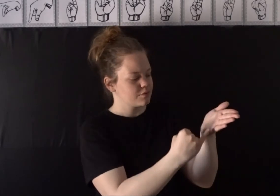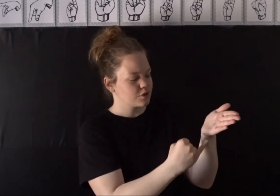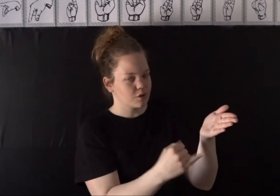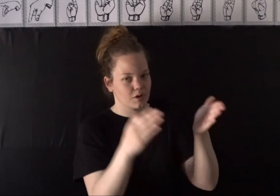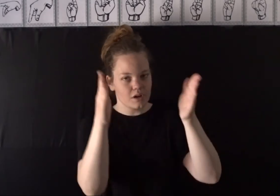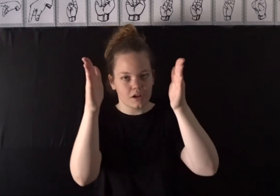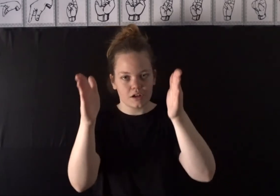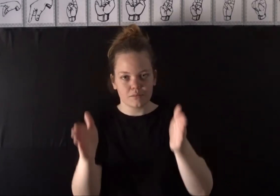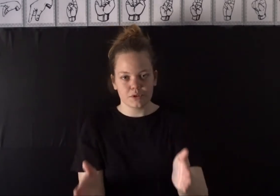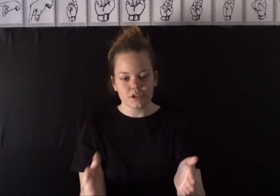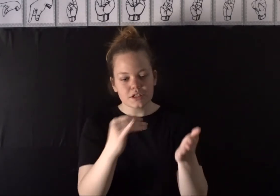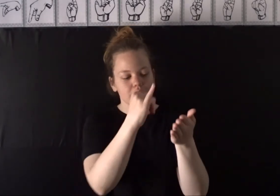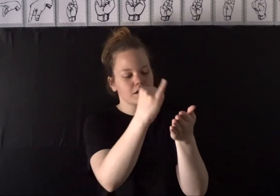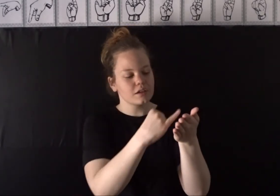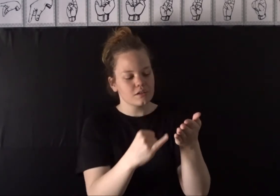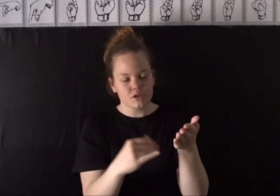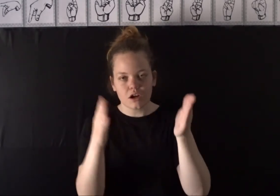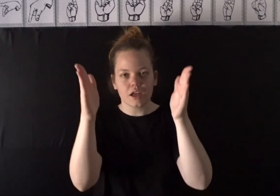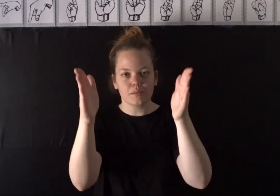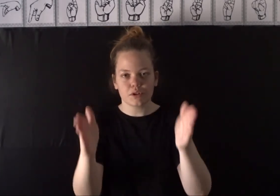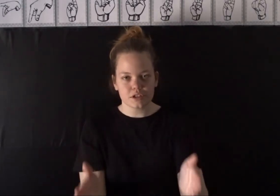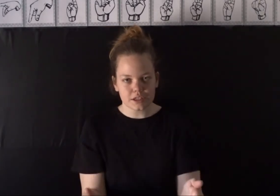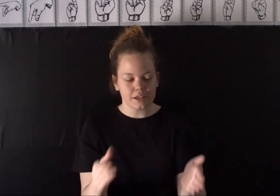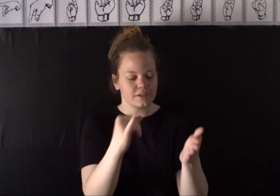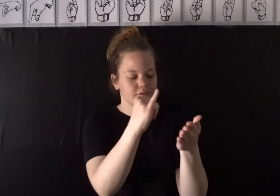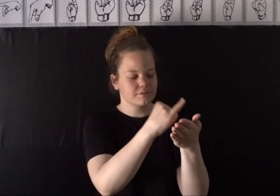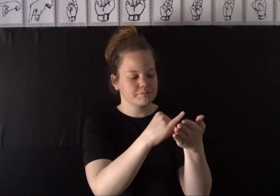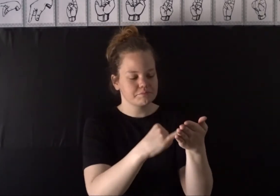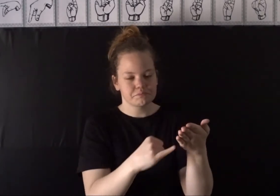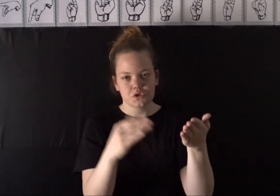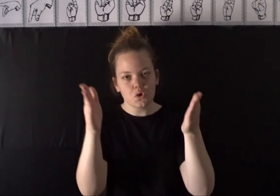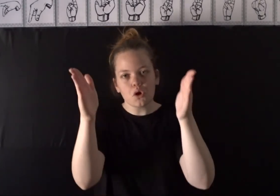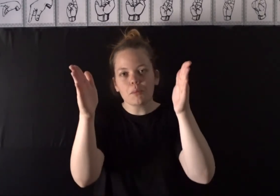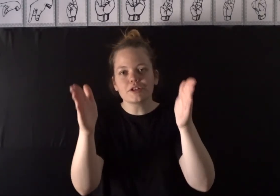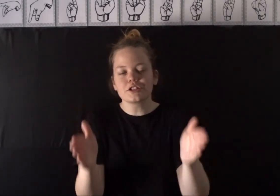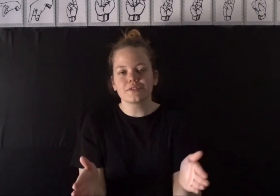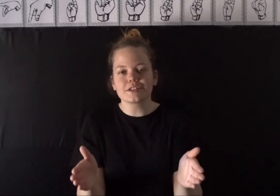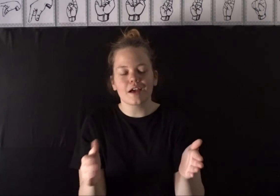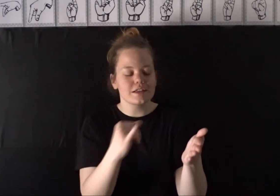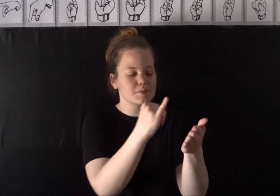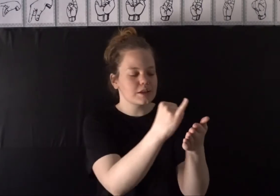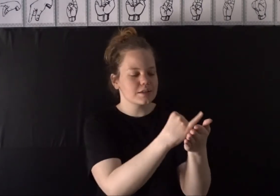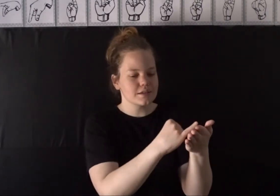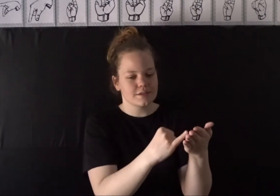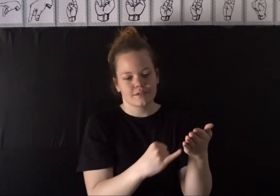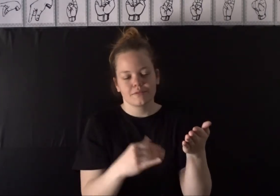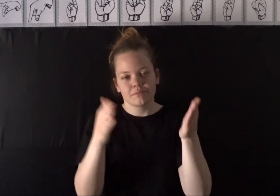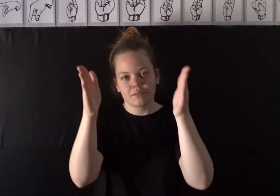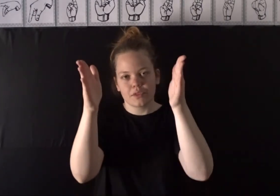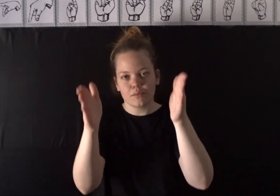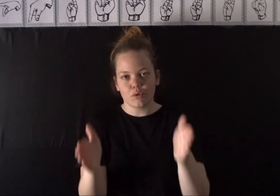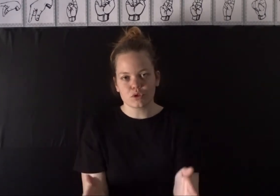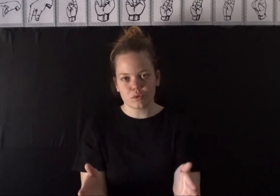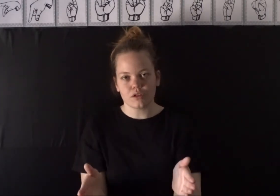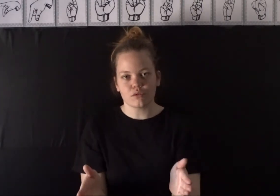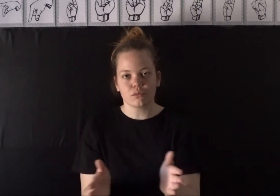So art person, drawing person. It's a whole bunch of different signs, but this is the most well-known one